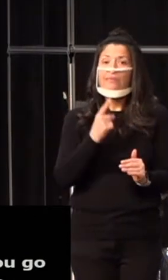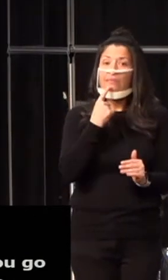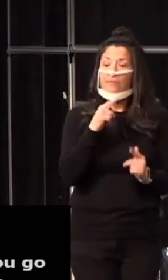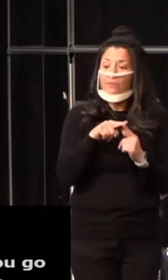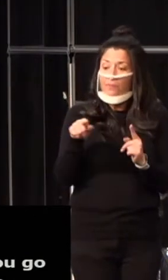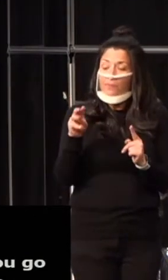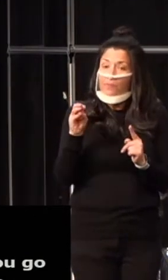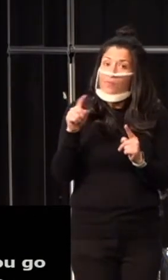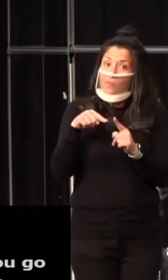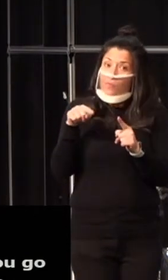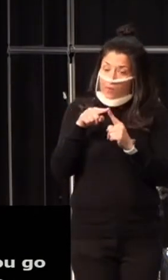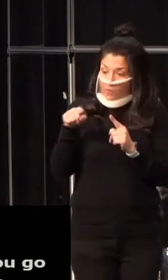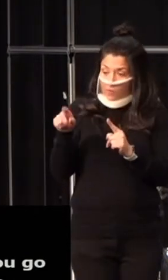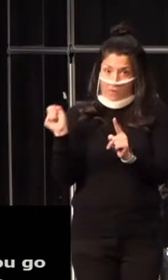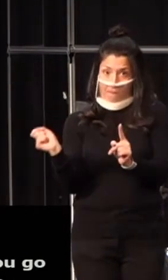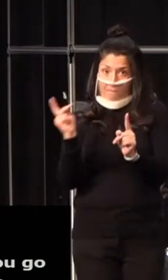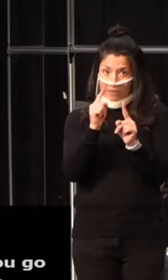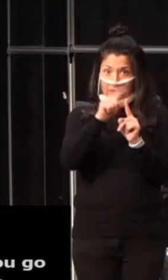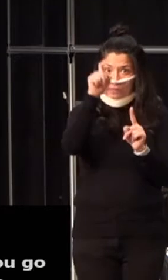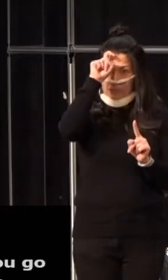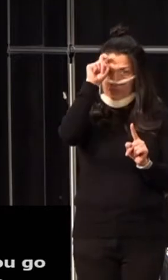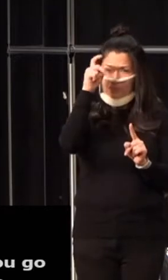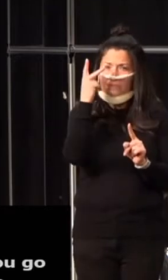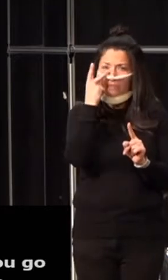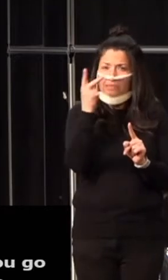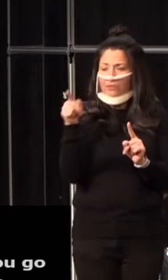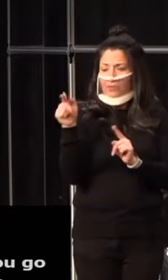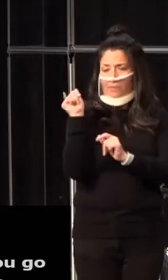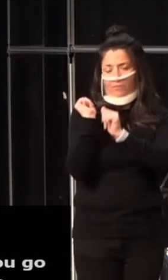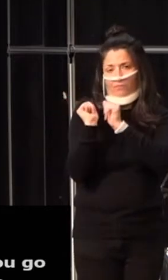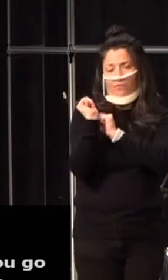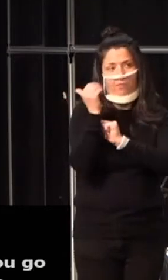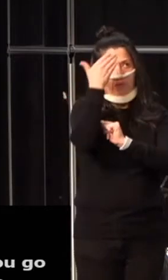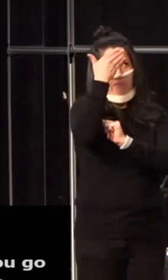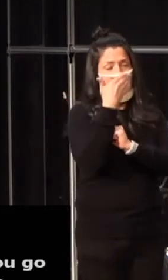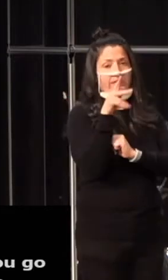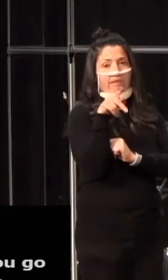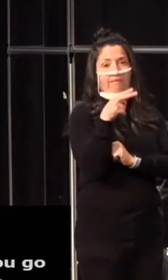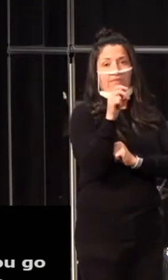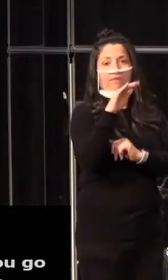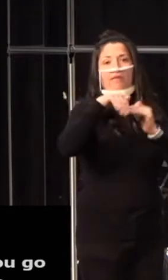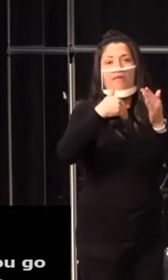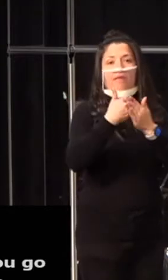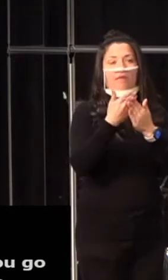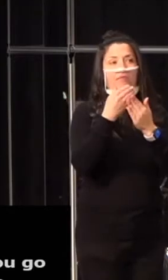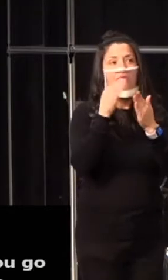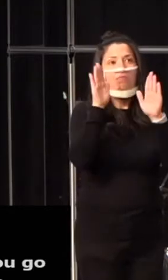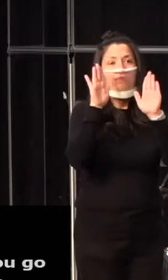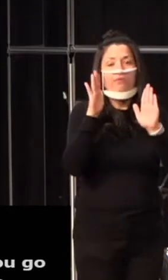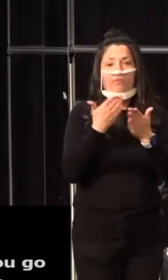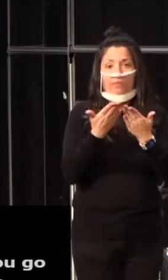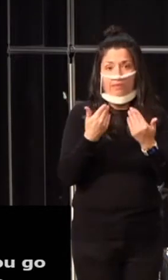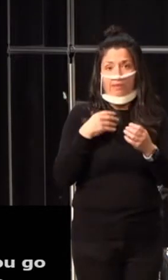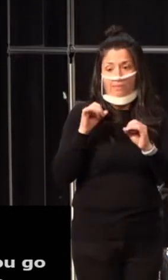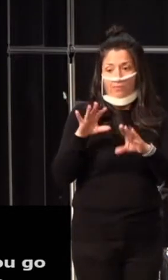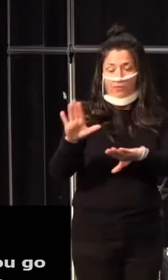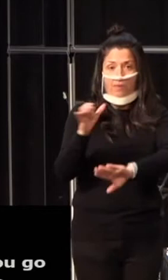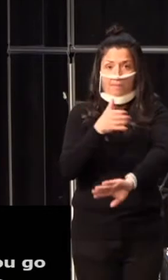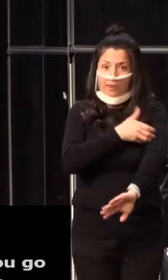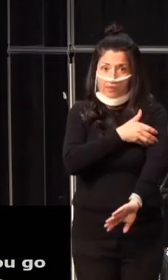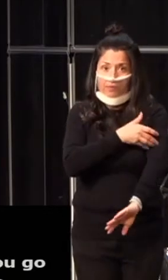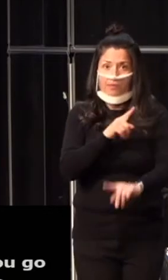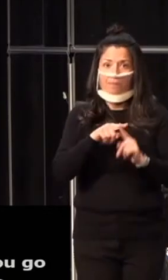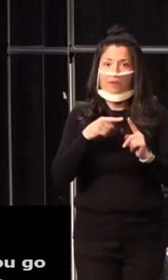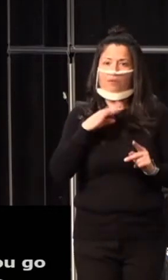"When you go back to Egypt, see that you perform before Pharaoh all the wonders which I have put in your power. But I will harden his